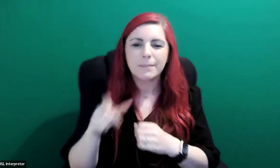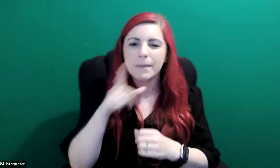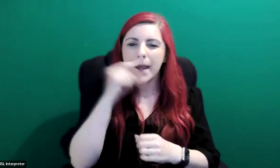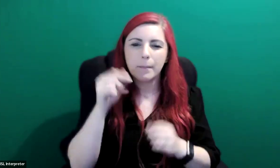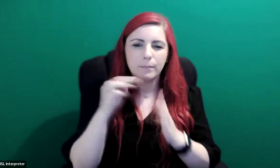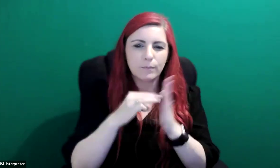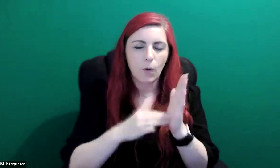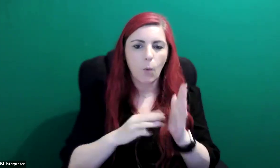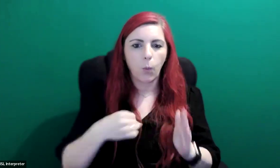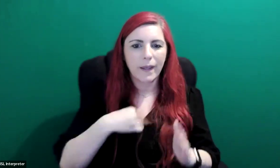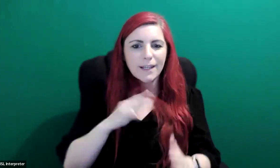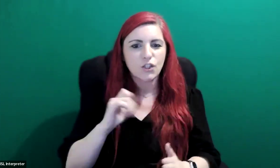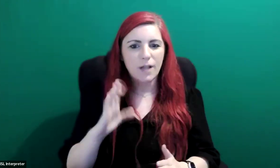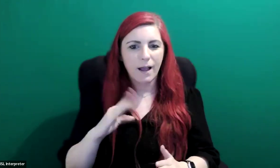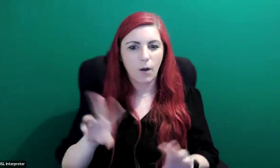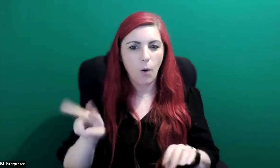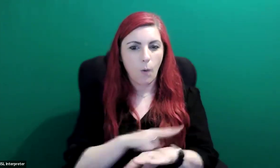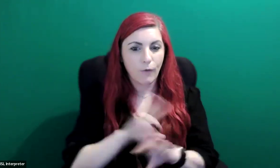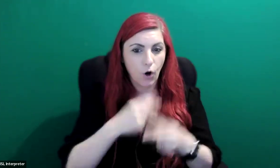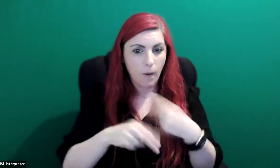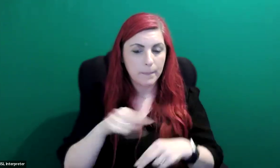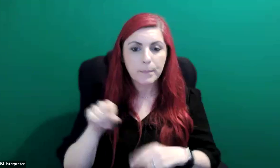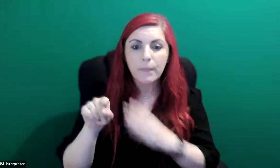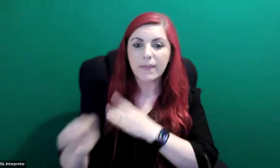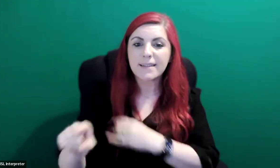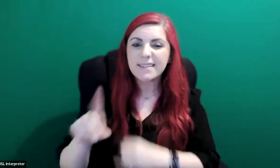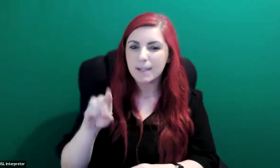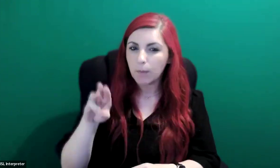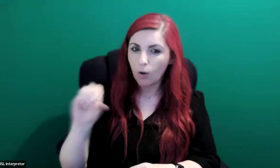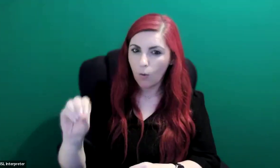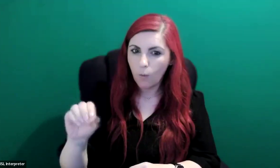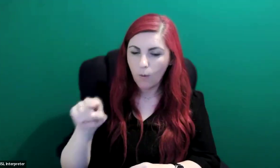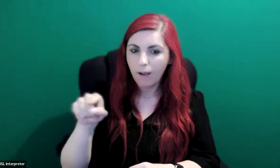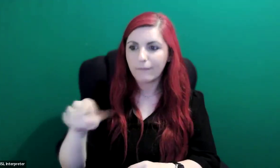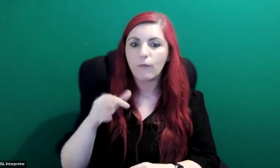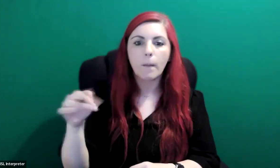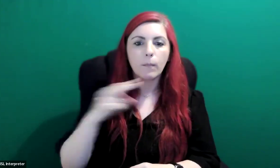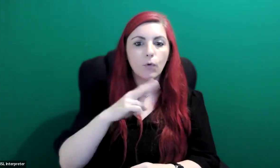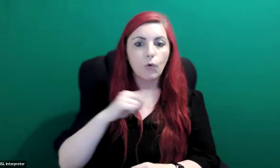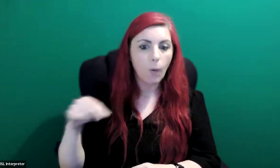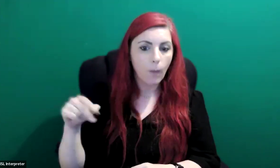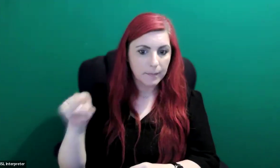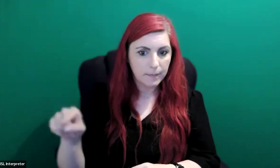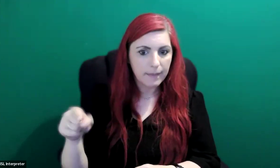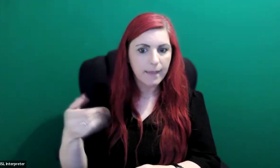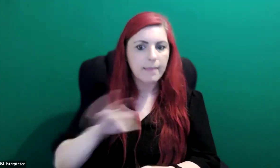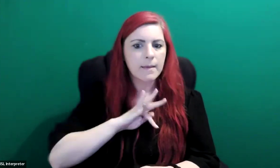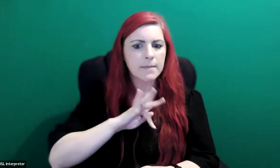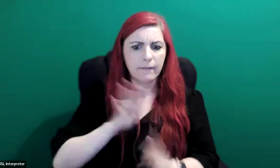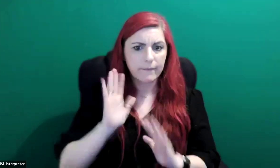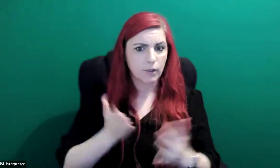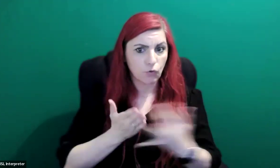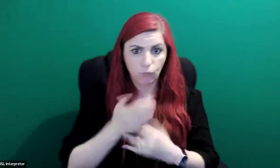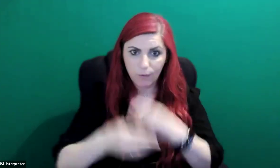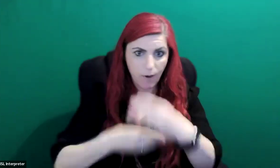is a DPO of users and survivors of psychiatry in Norway. And Hege has been through this